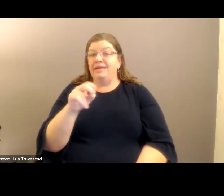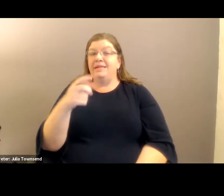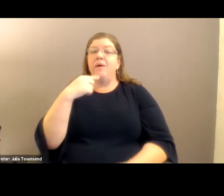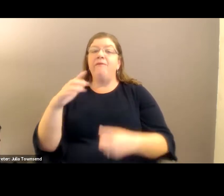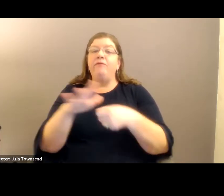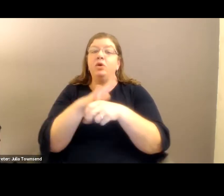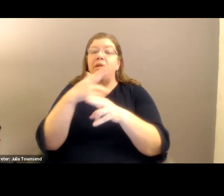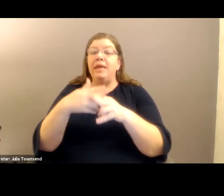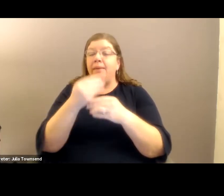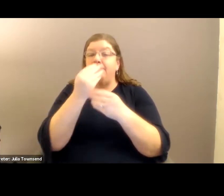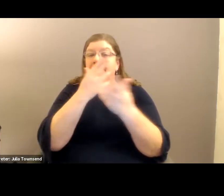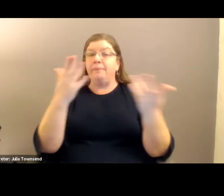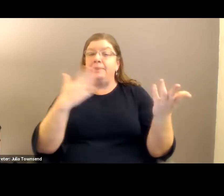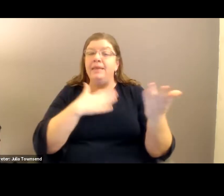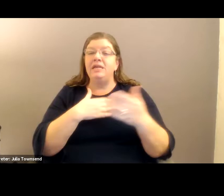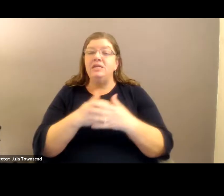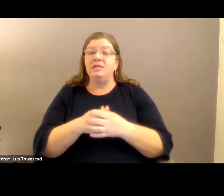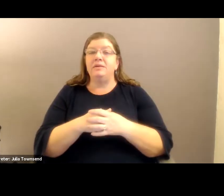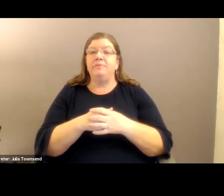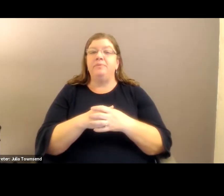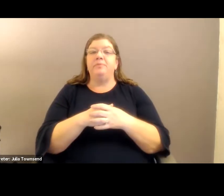name.